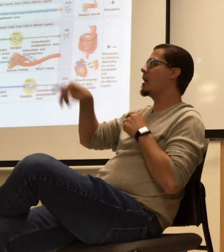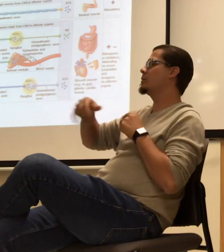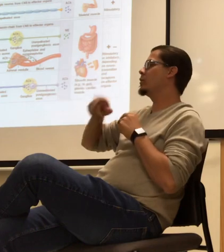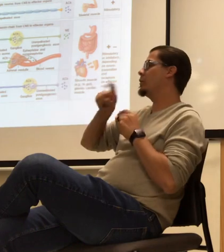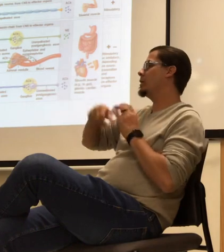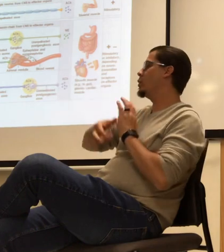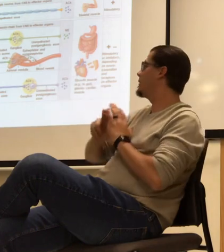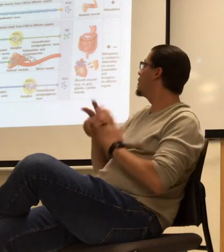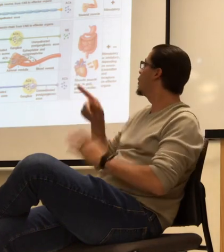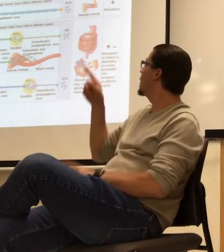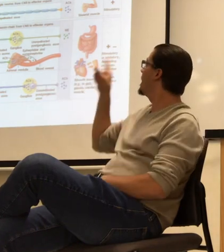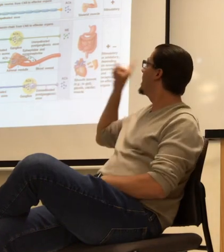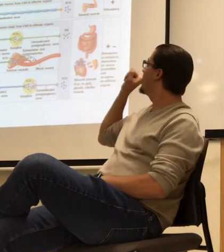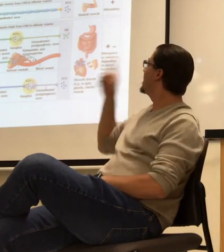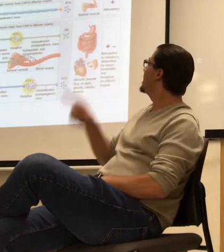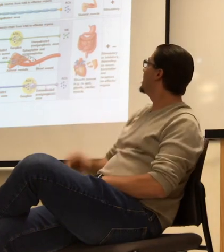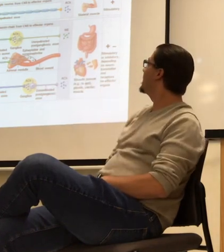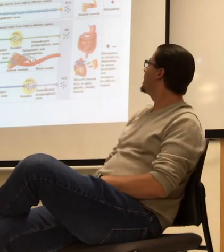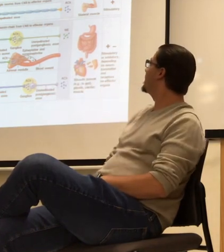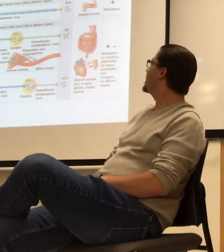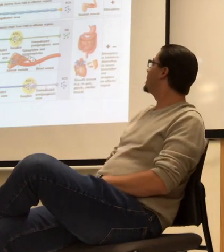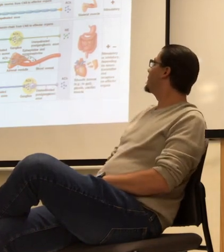over.